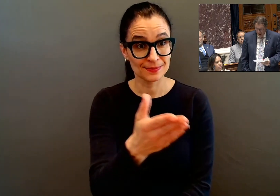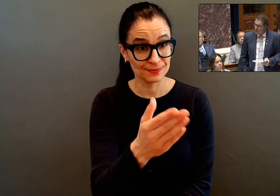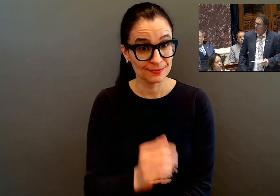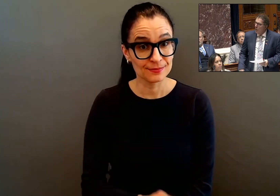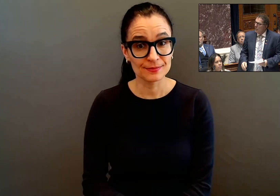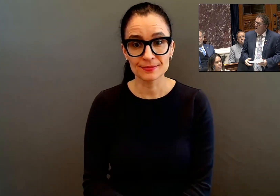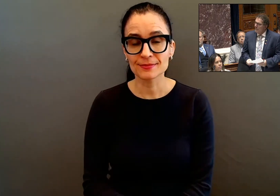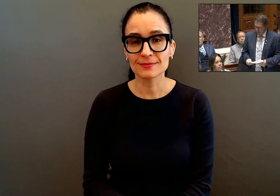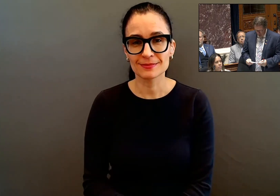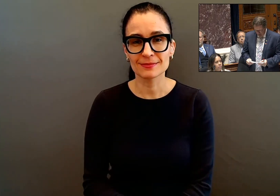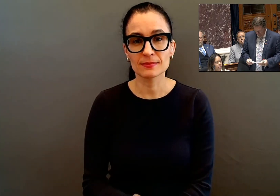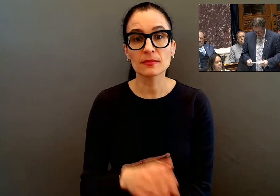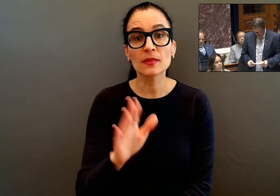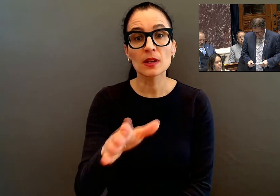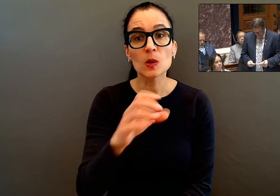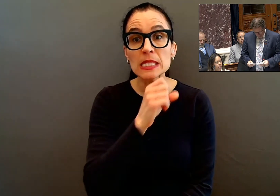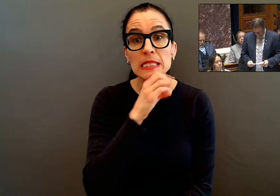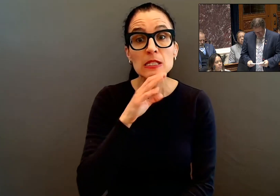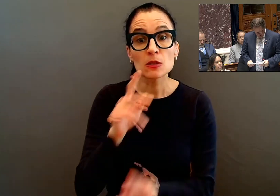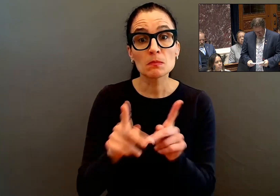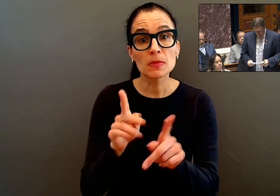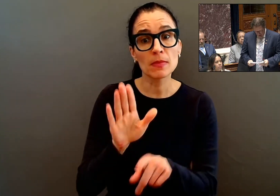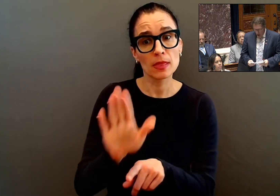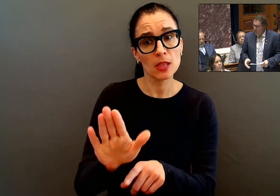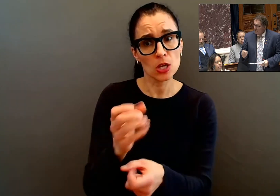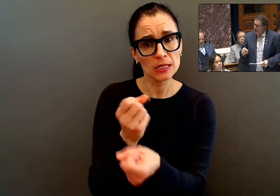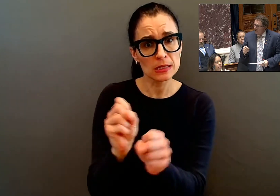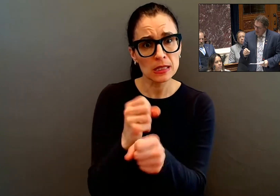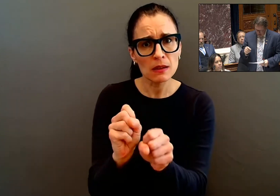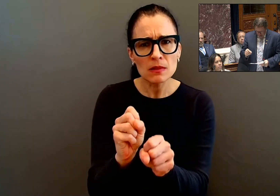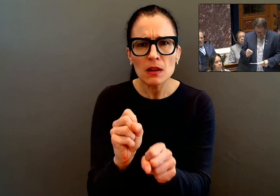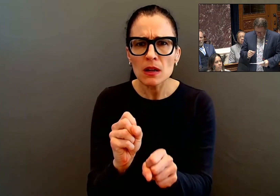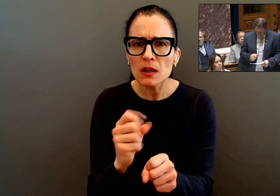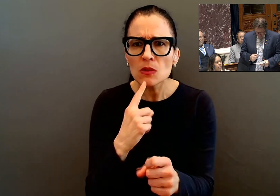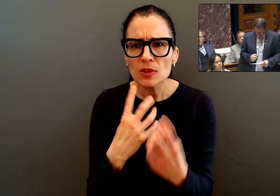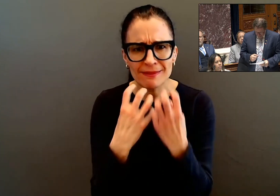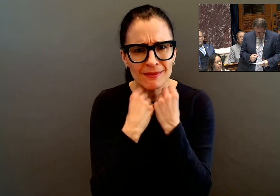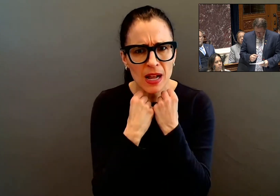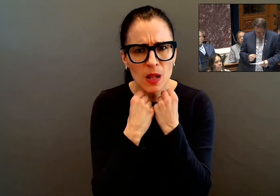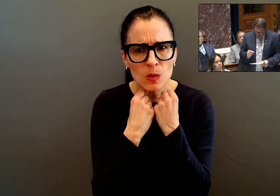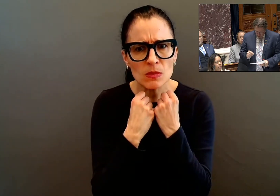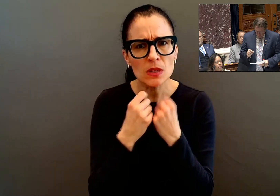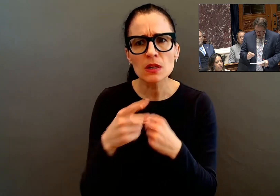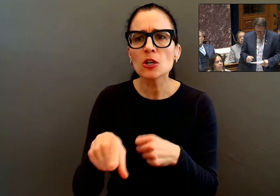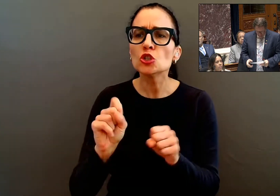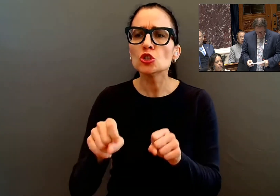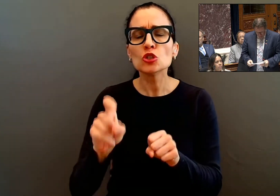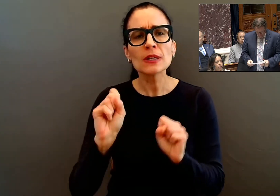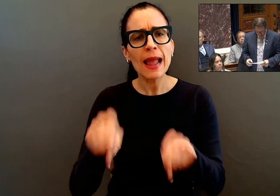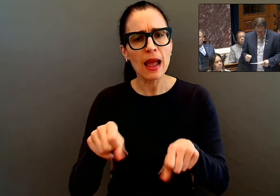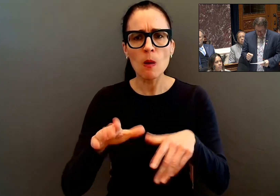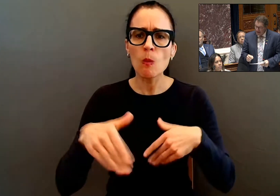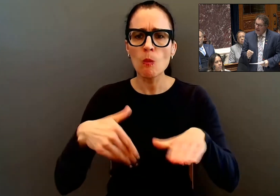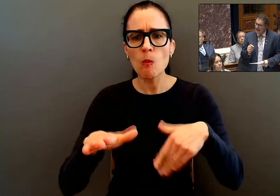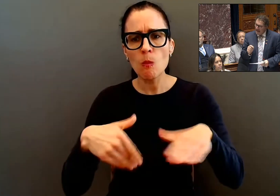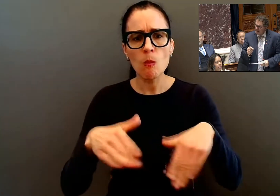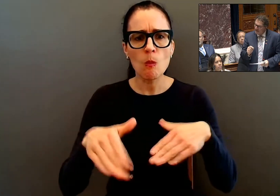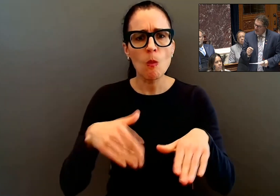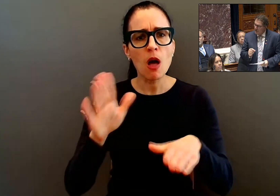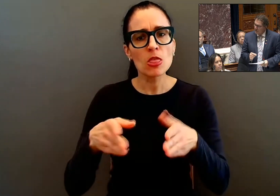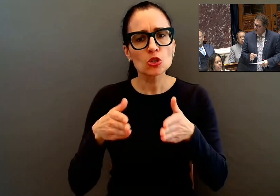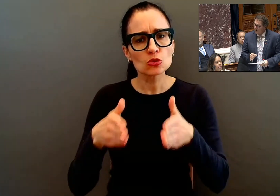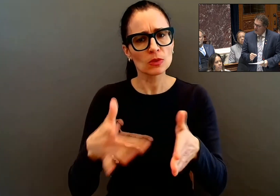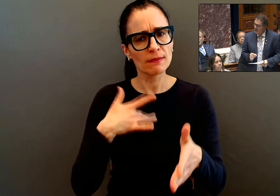safely down their own neighborhood streets. However, under this government, all crimes reported to police